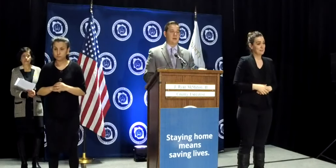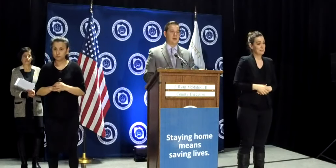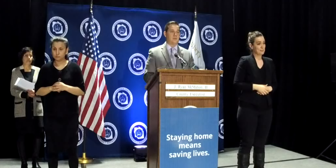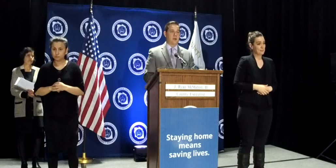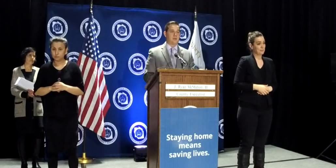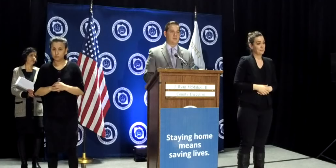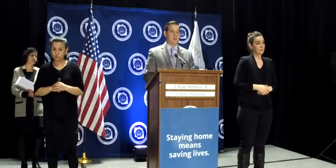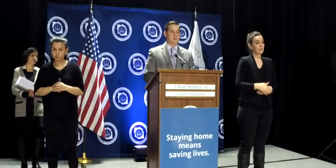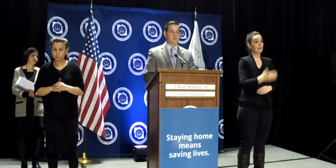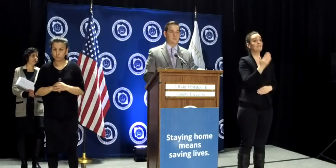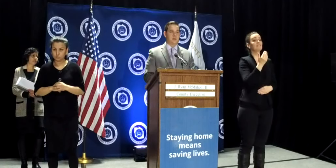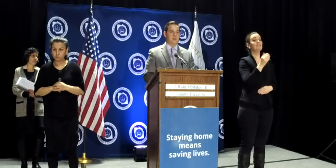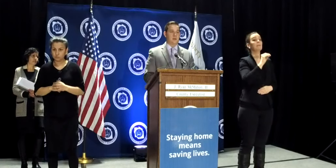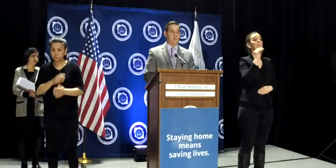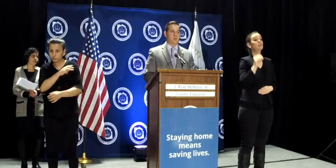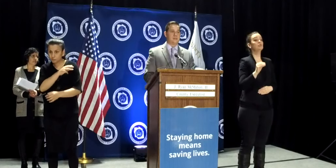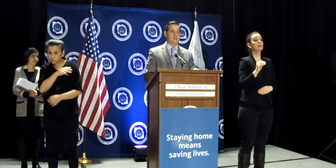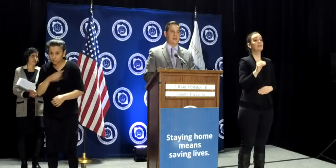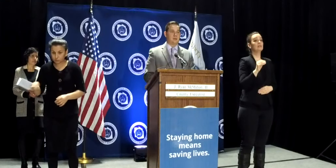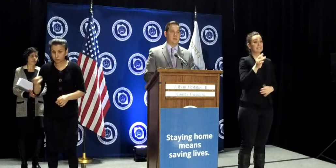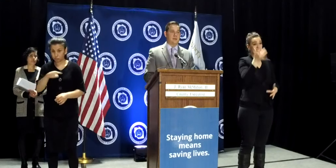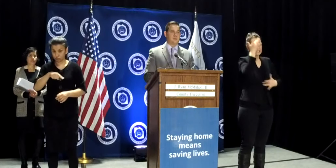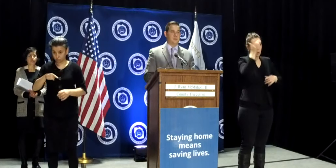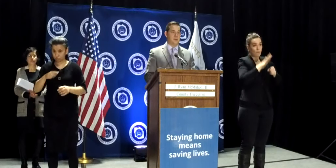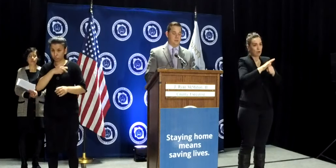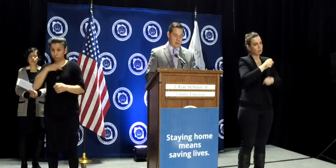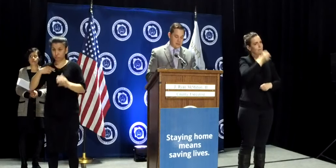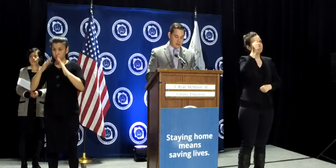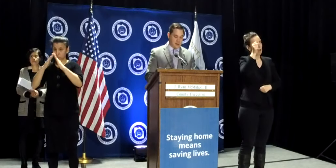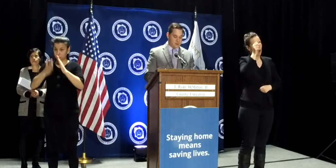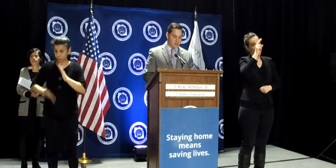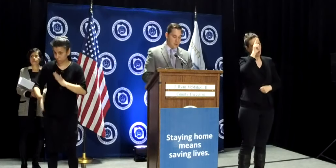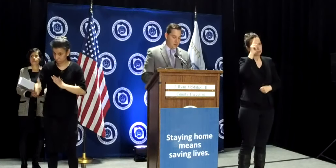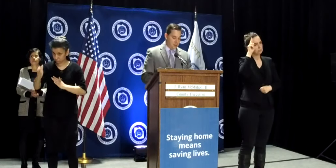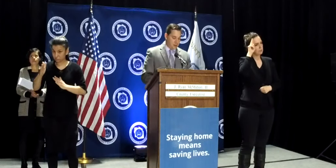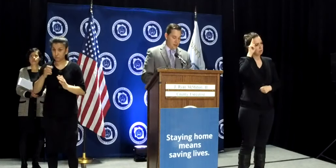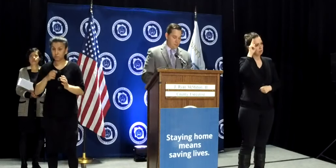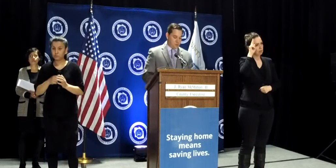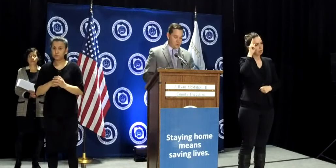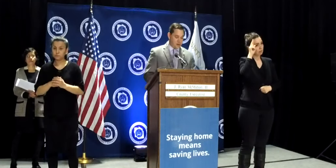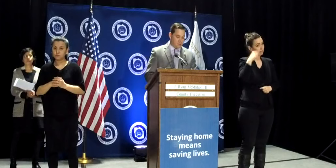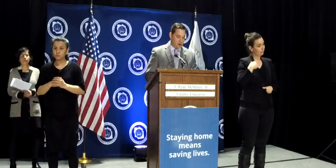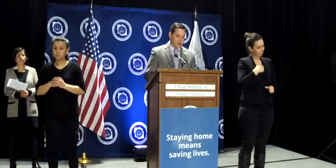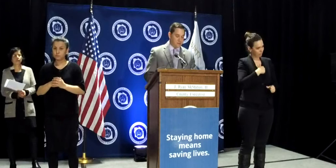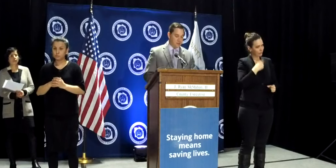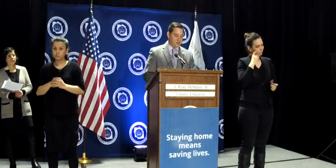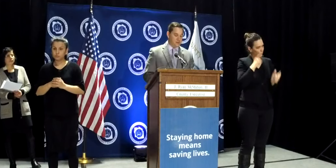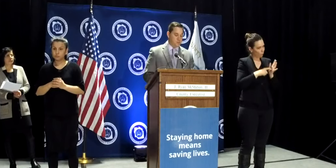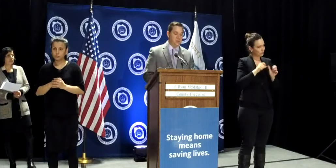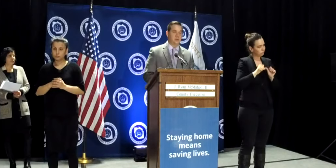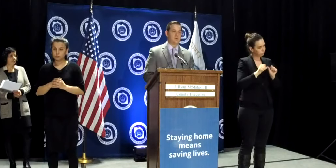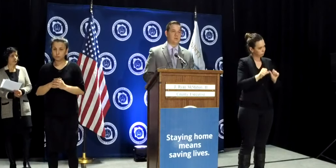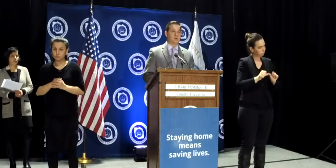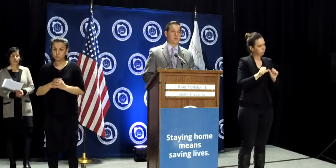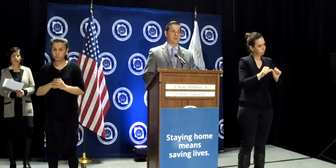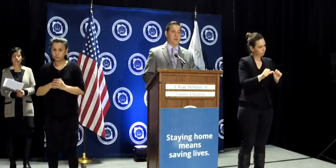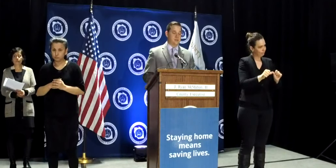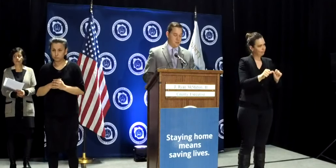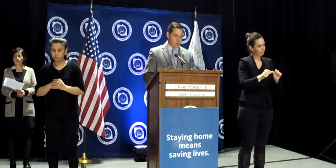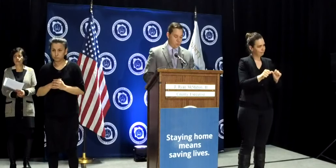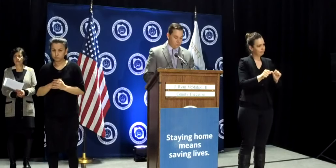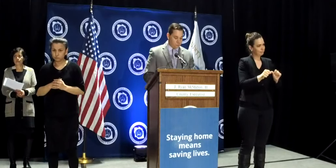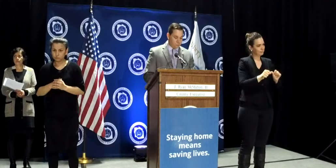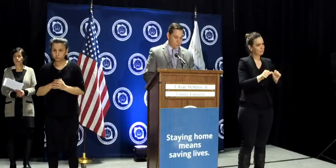and out of our active cases has been pretty steady the last few days, as has the 8% of our active cases being individuals who are in